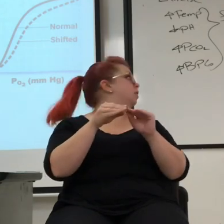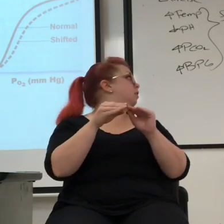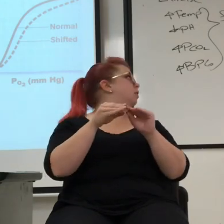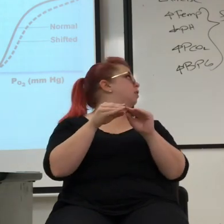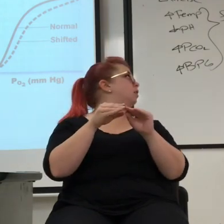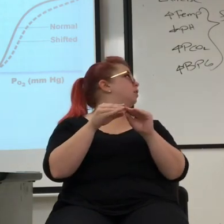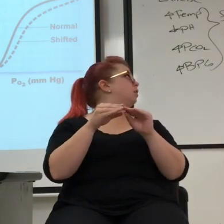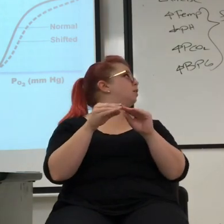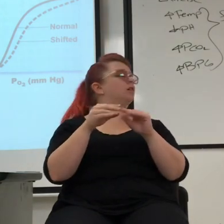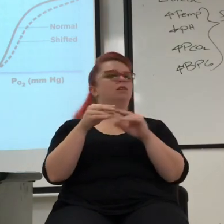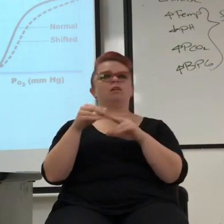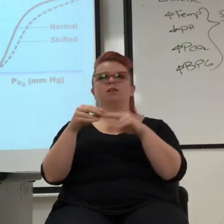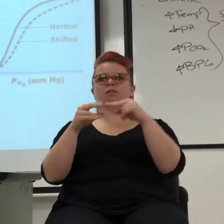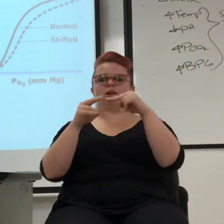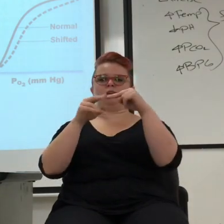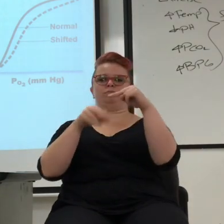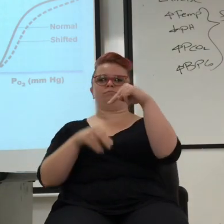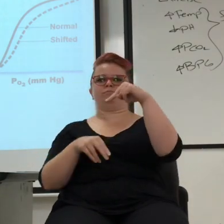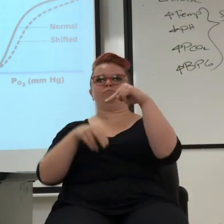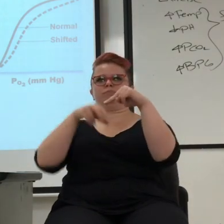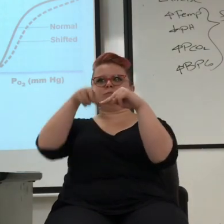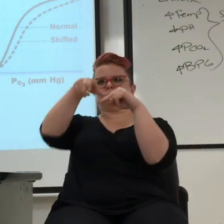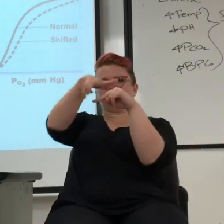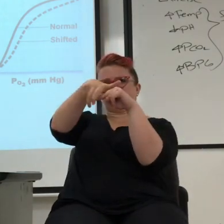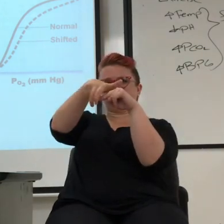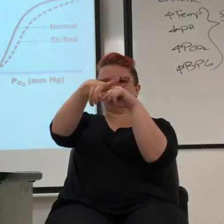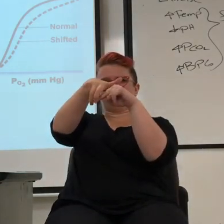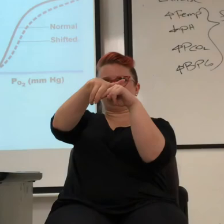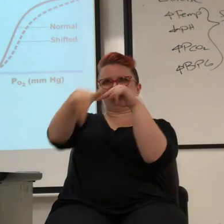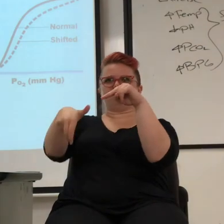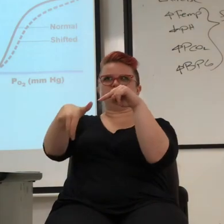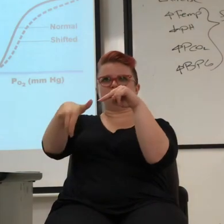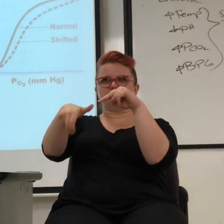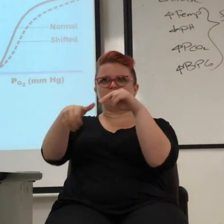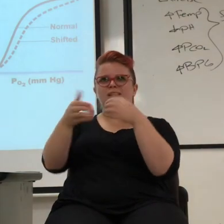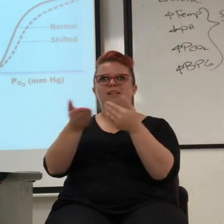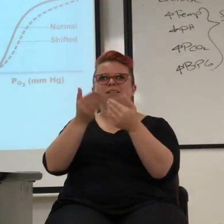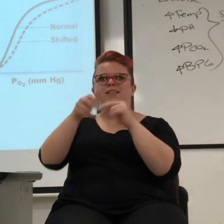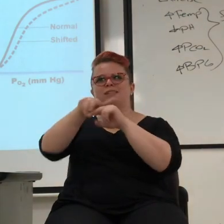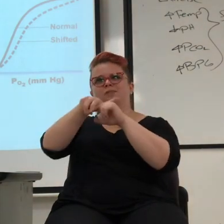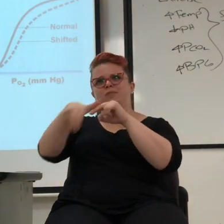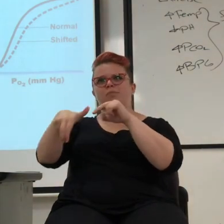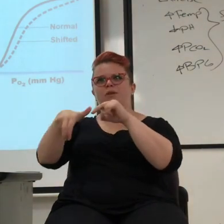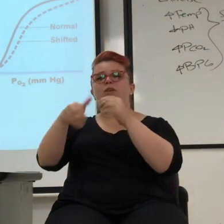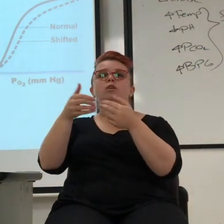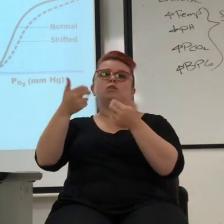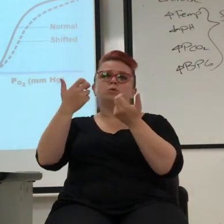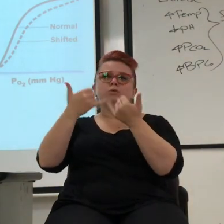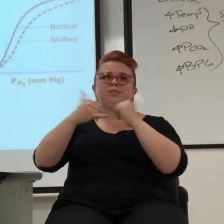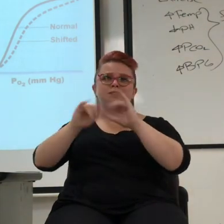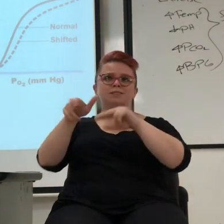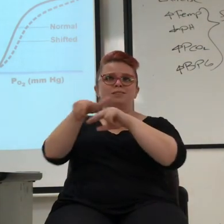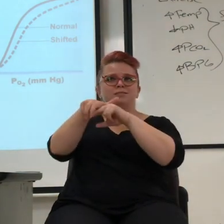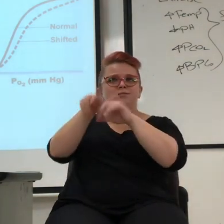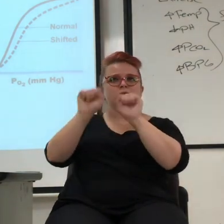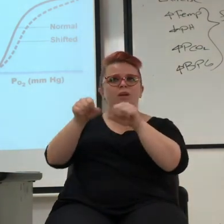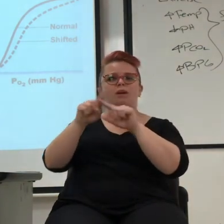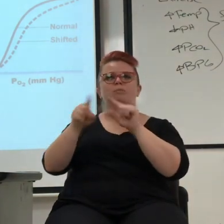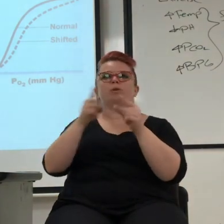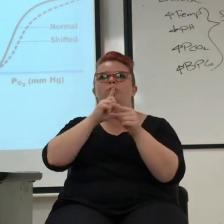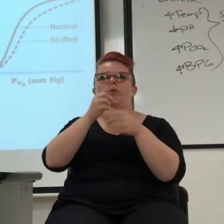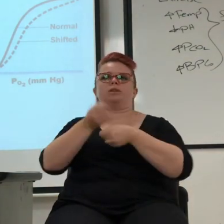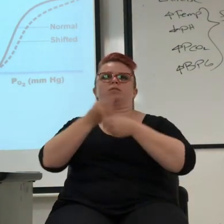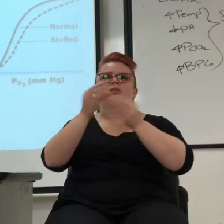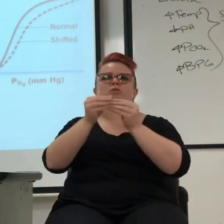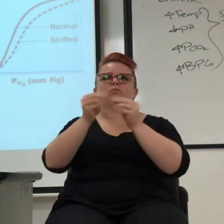down. You can still sit in it, but it's easier to slip off. So it's like facilitating more unloading. You know, there's a